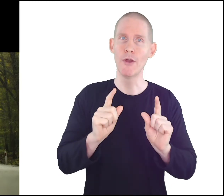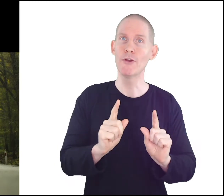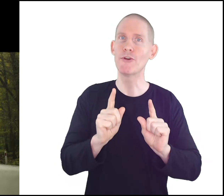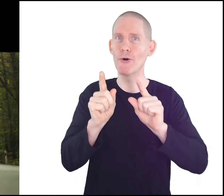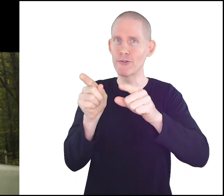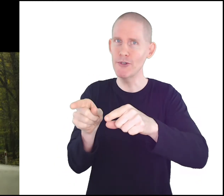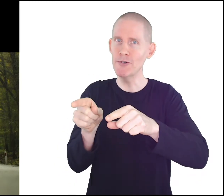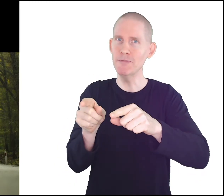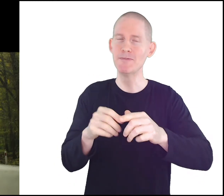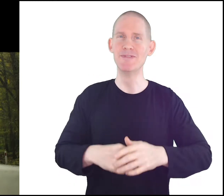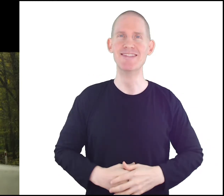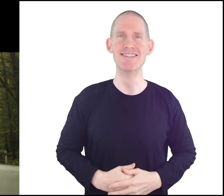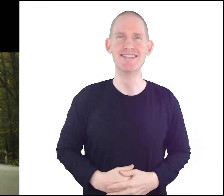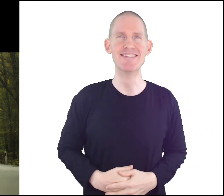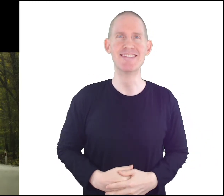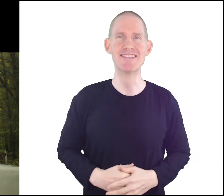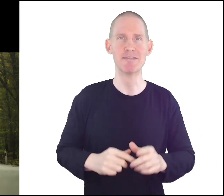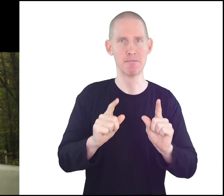Go to.